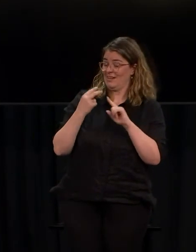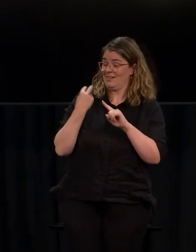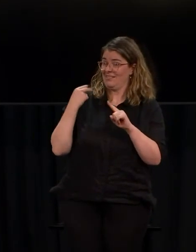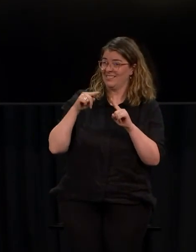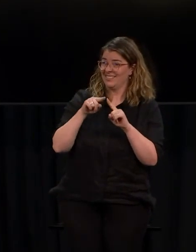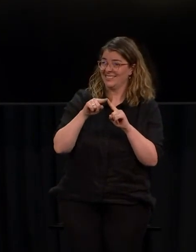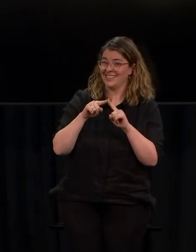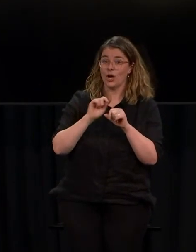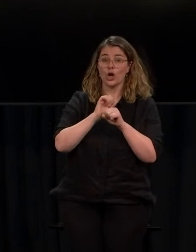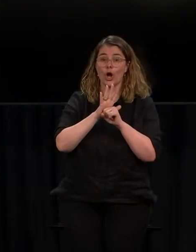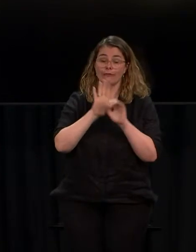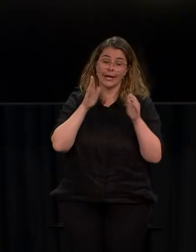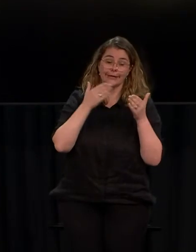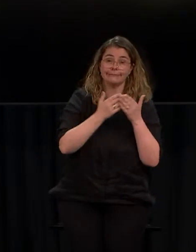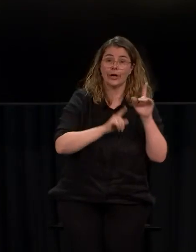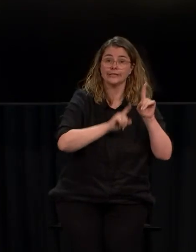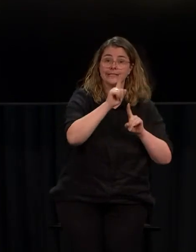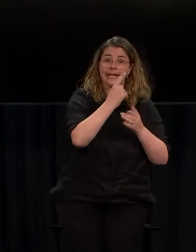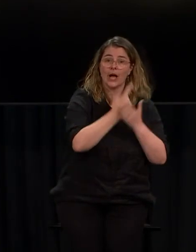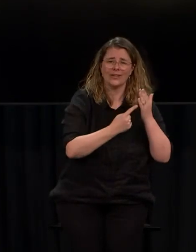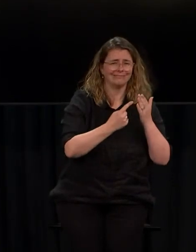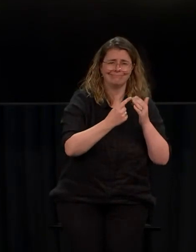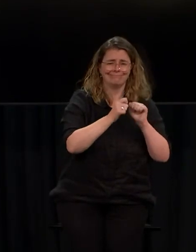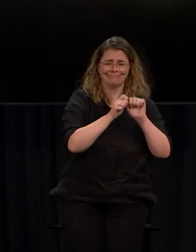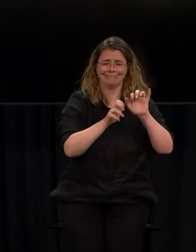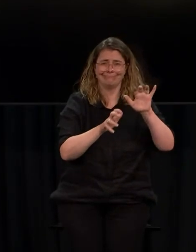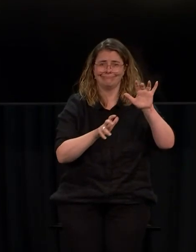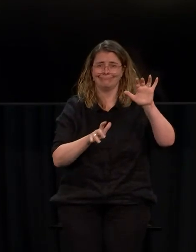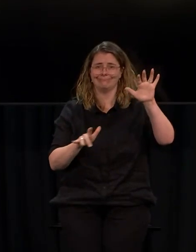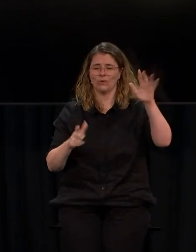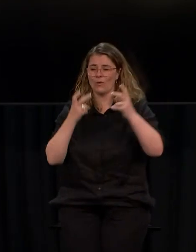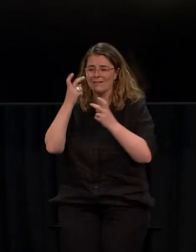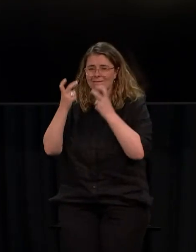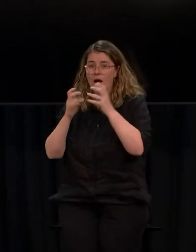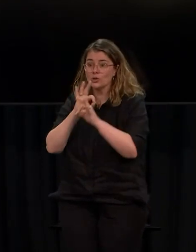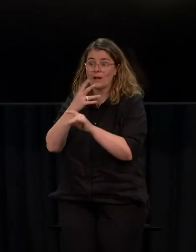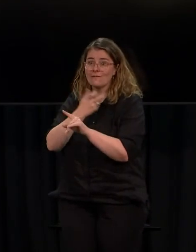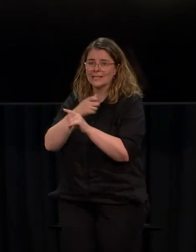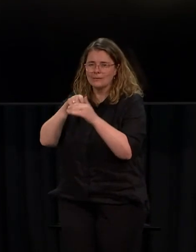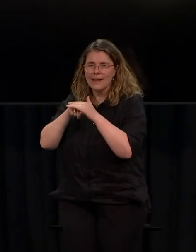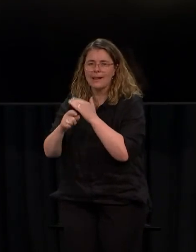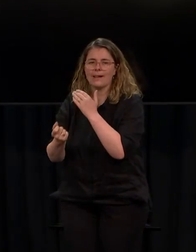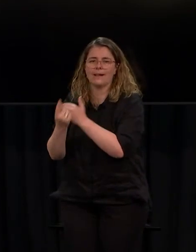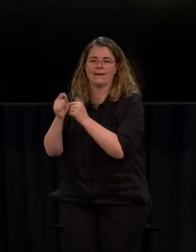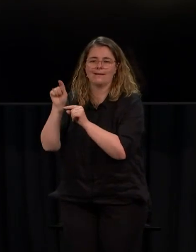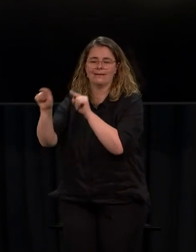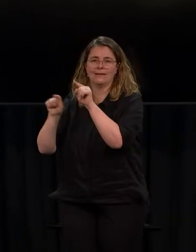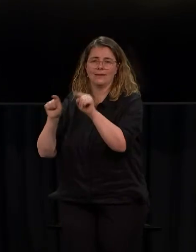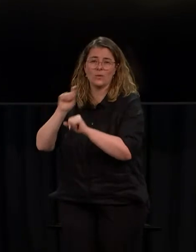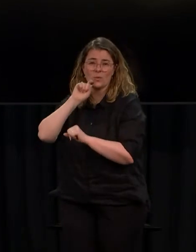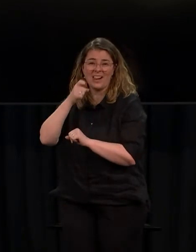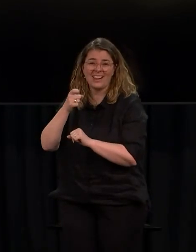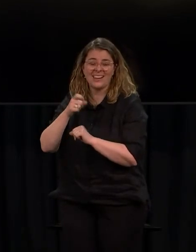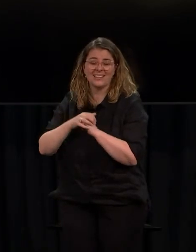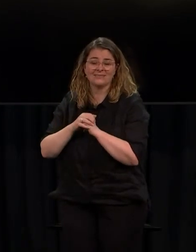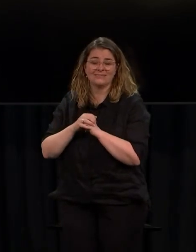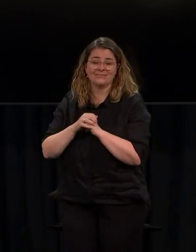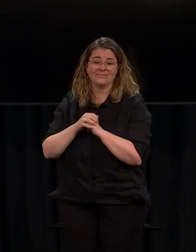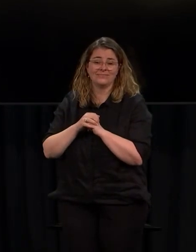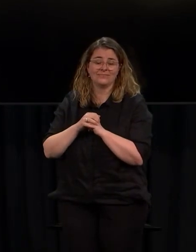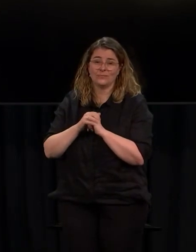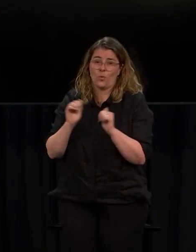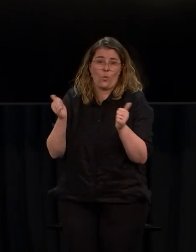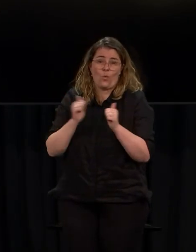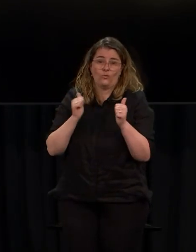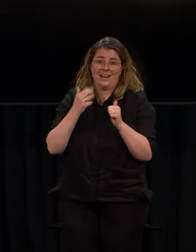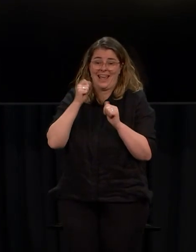COVID does not just move to city centres. It finds the unvaccinated wherever they are, and we've reached parts of New Zealand and